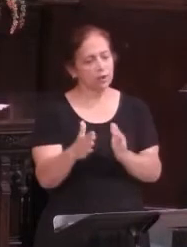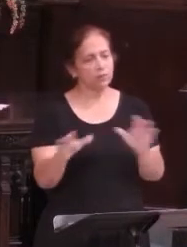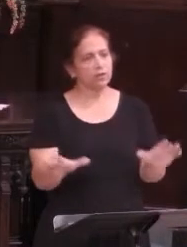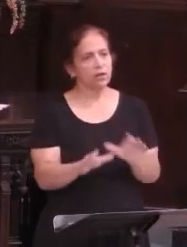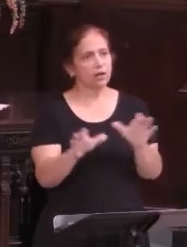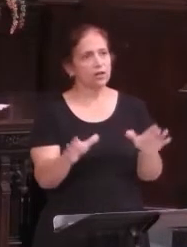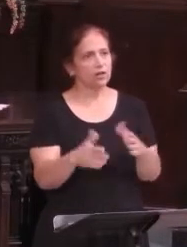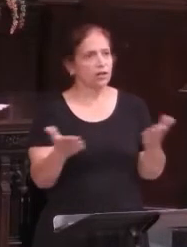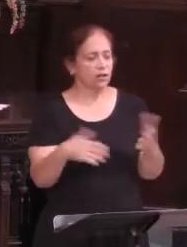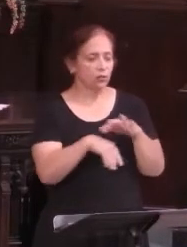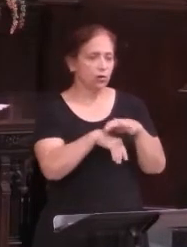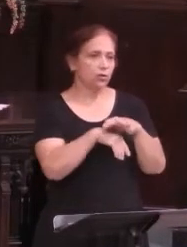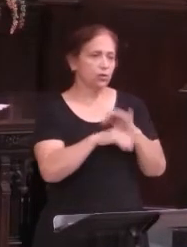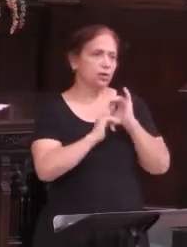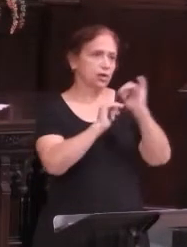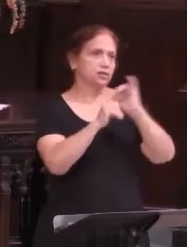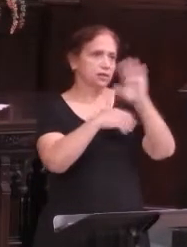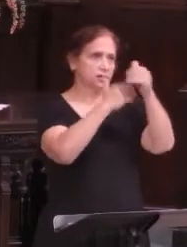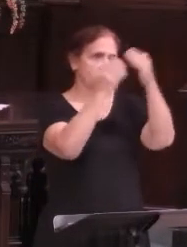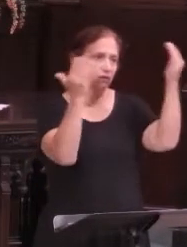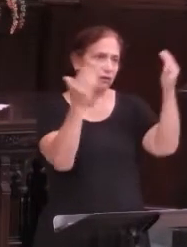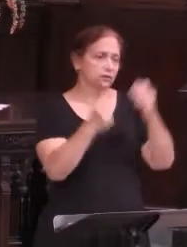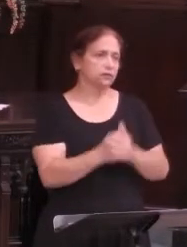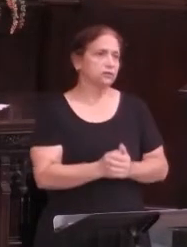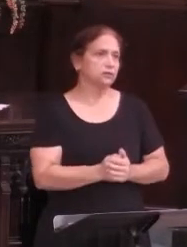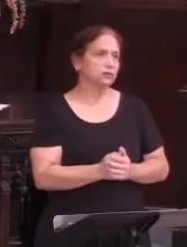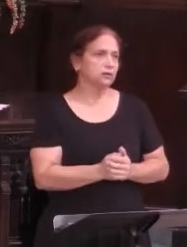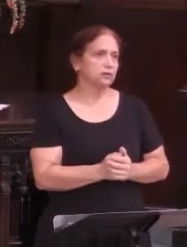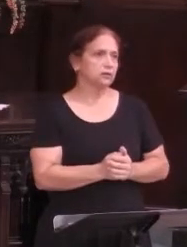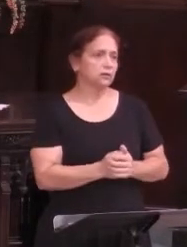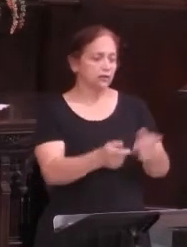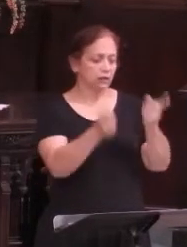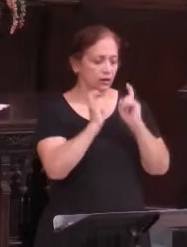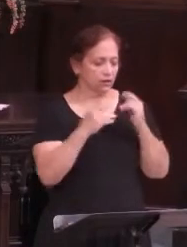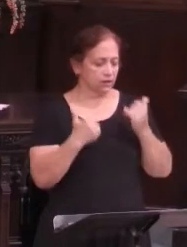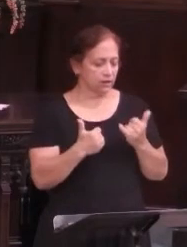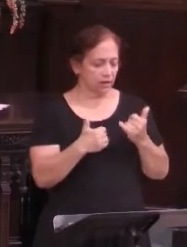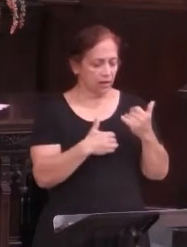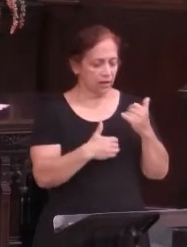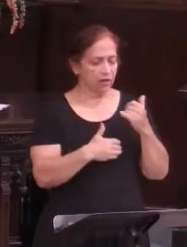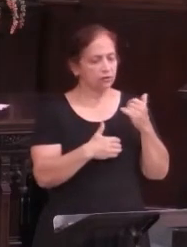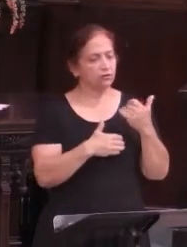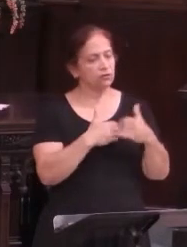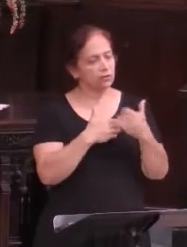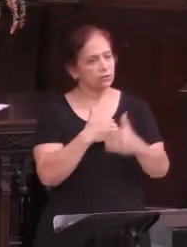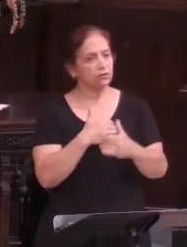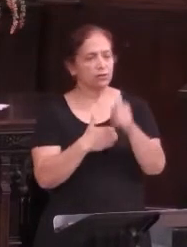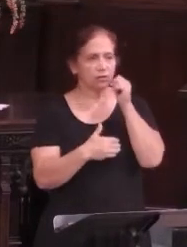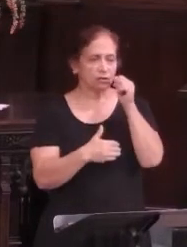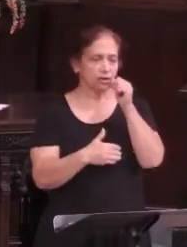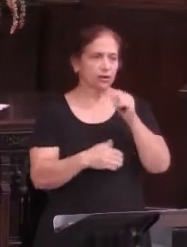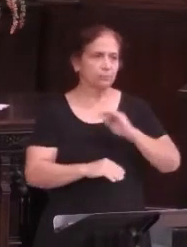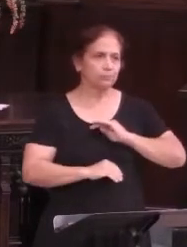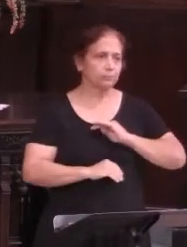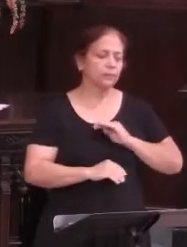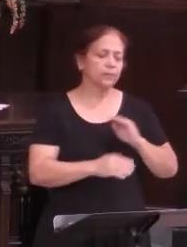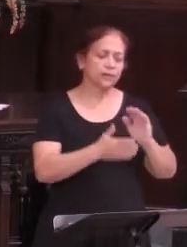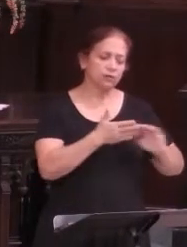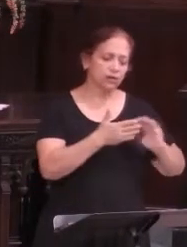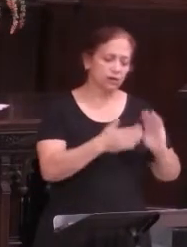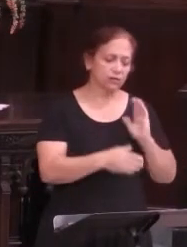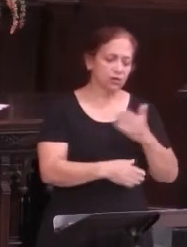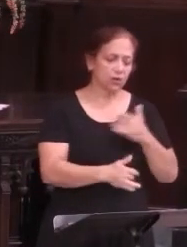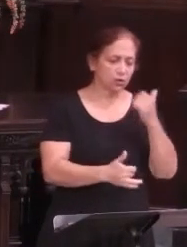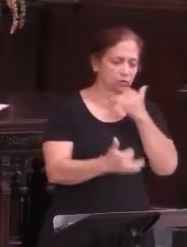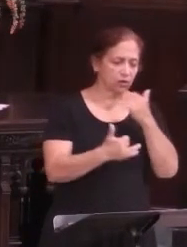done, on earth as it is in heaven. Give us this day our daily bread, and forgive